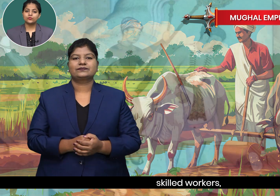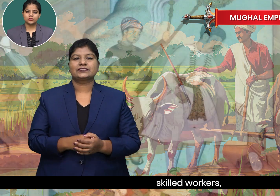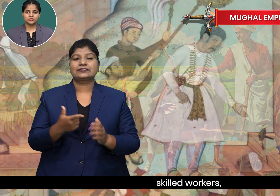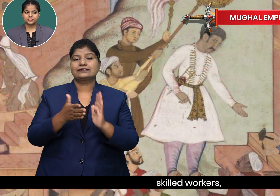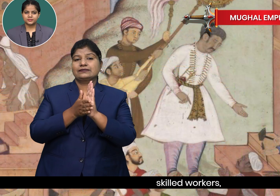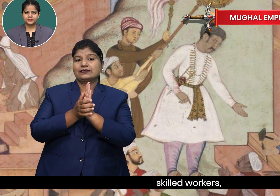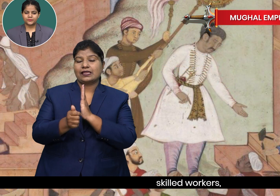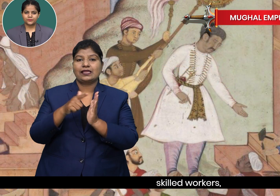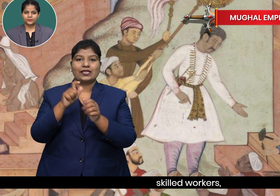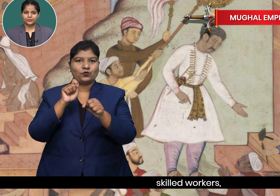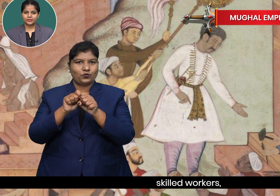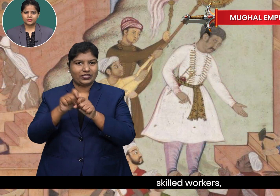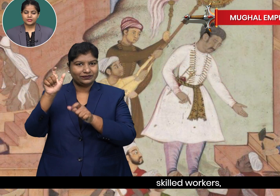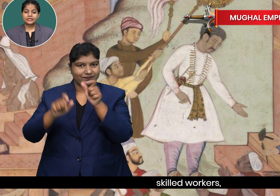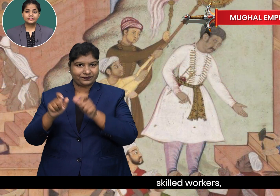skilled workers,